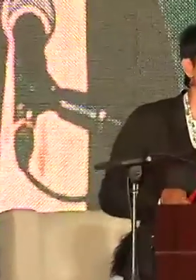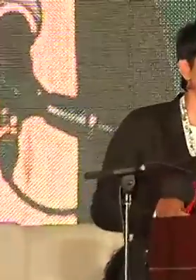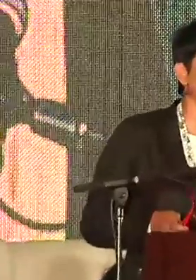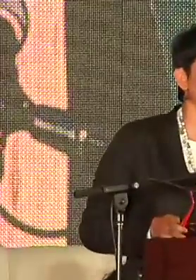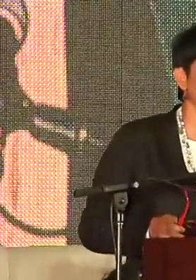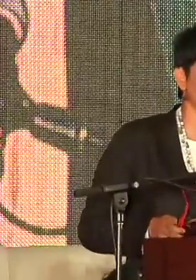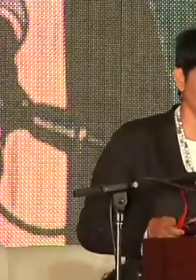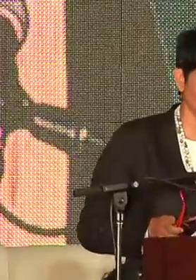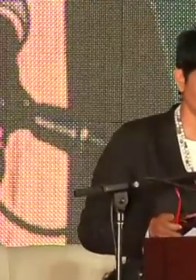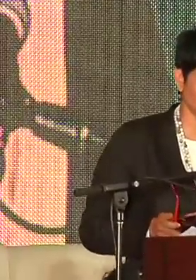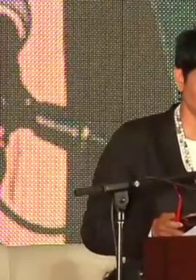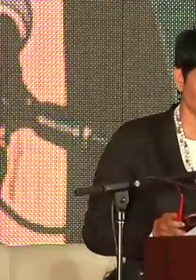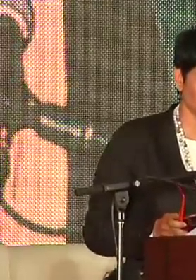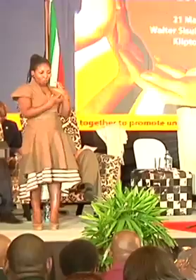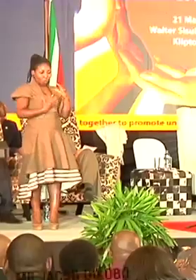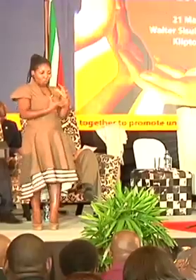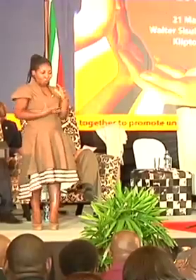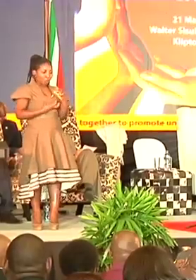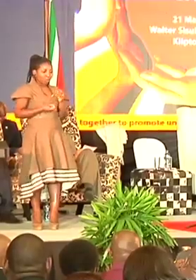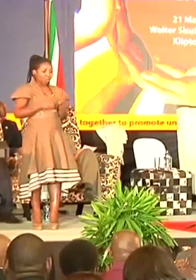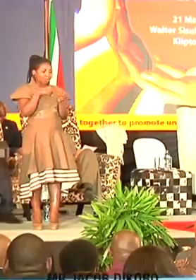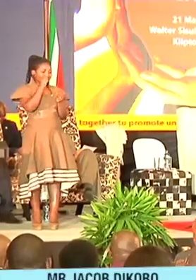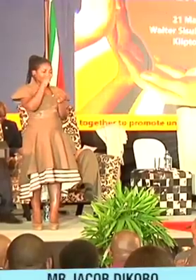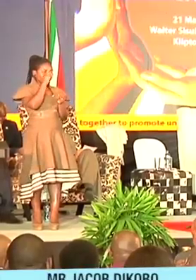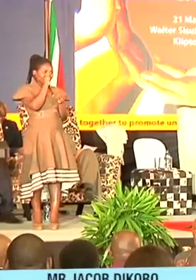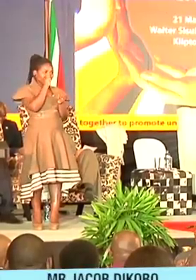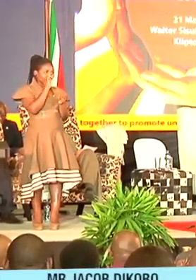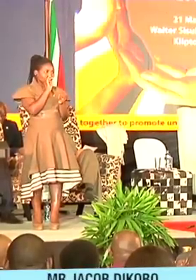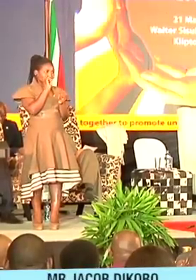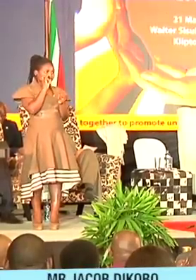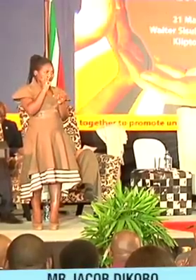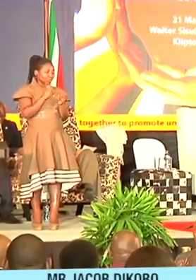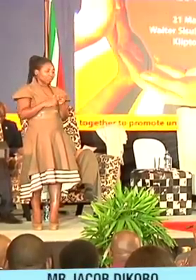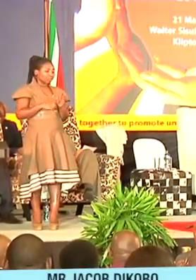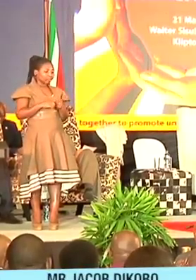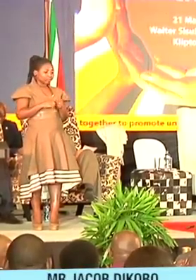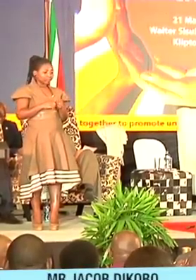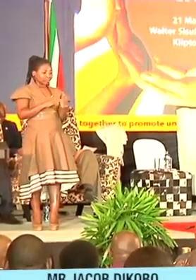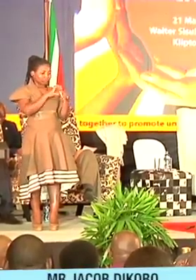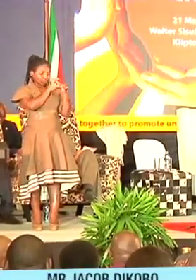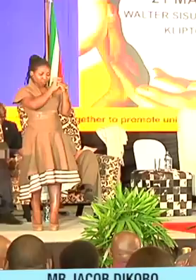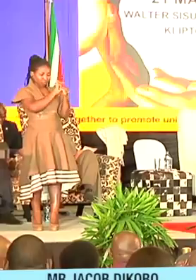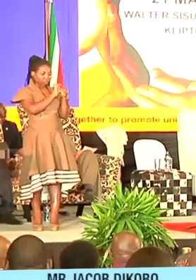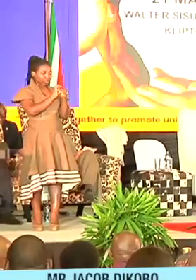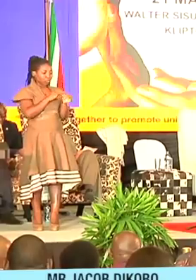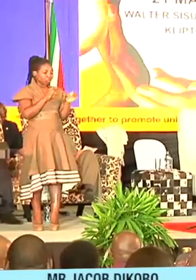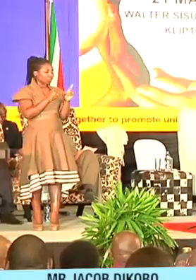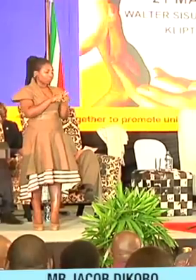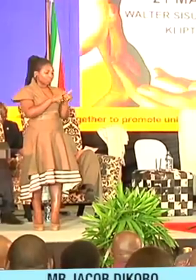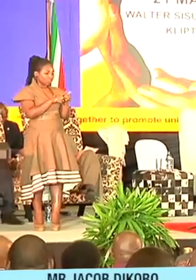of fundamental human rights. The connection between this day and the massacre of